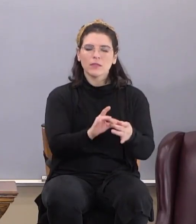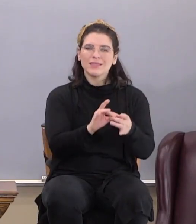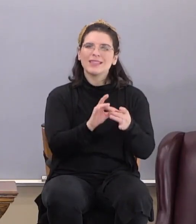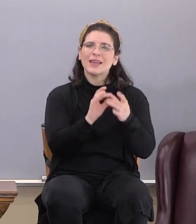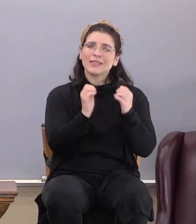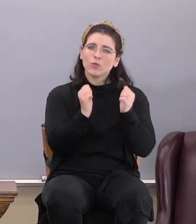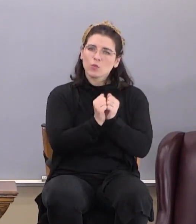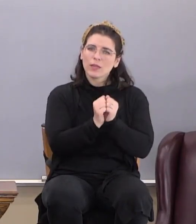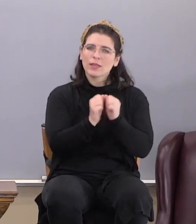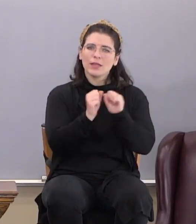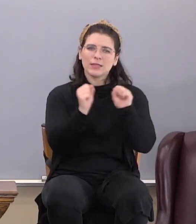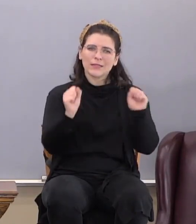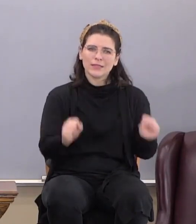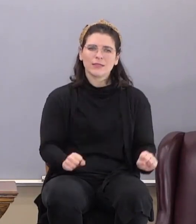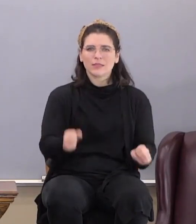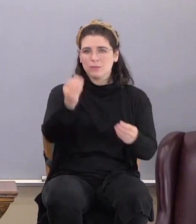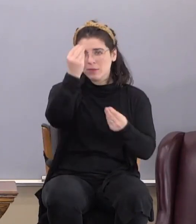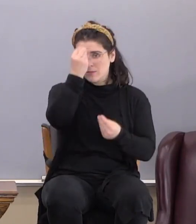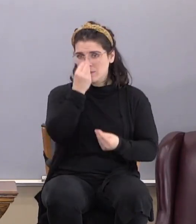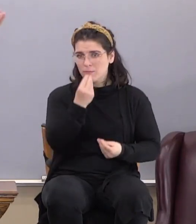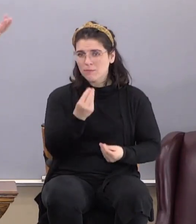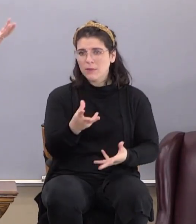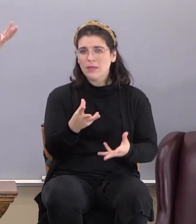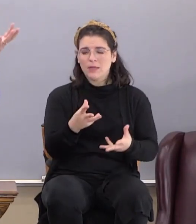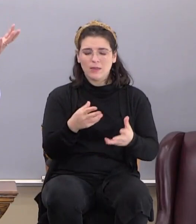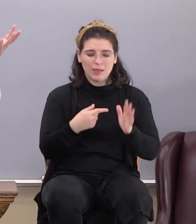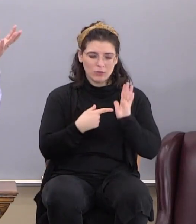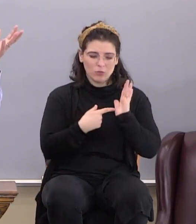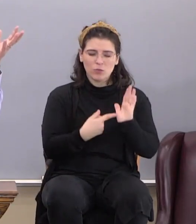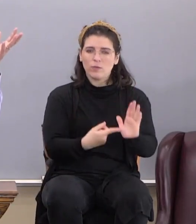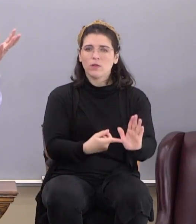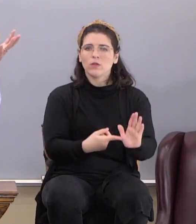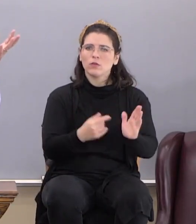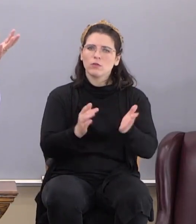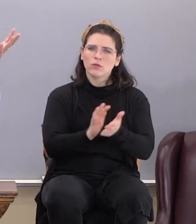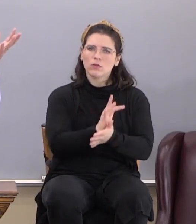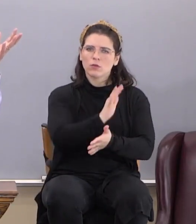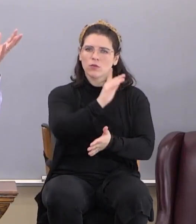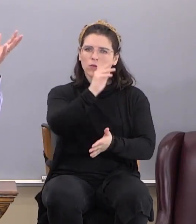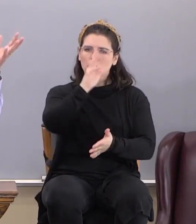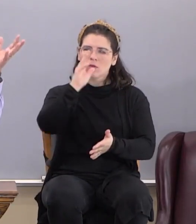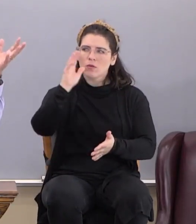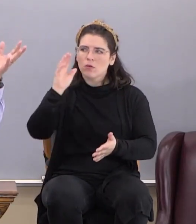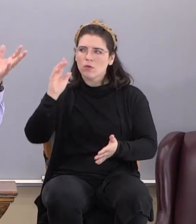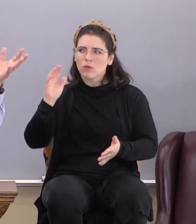of information that reveals the glorious